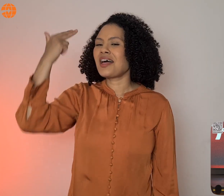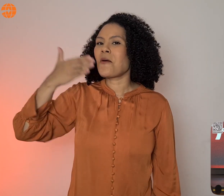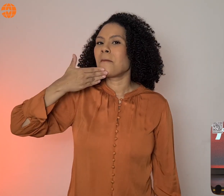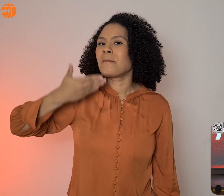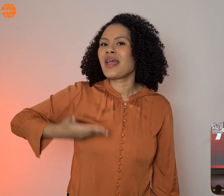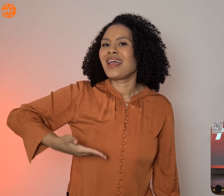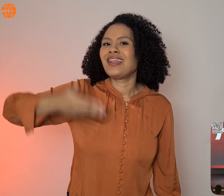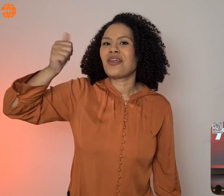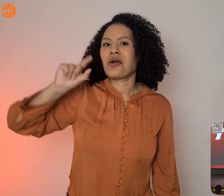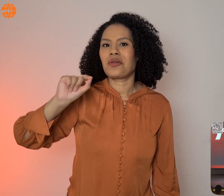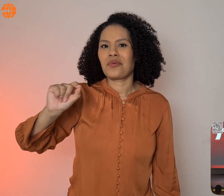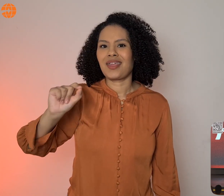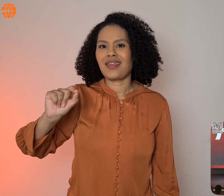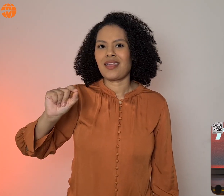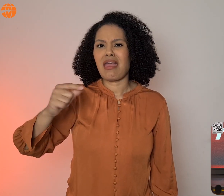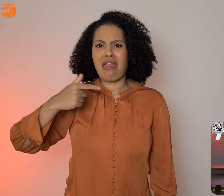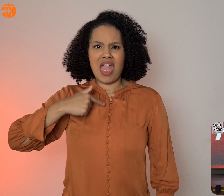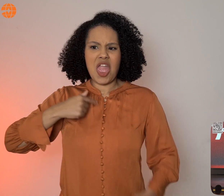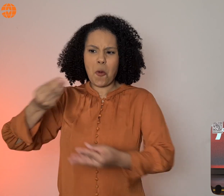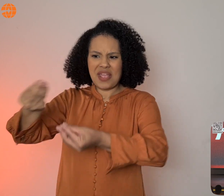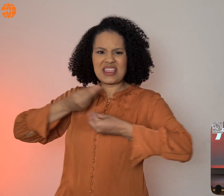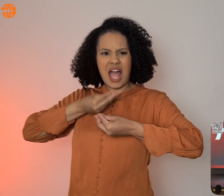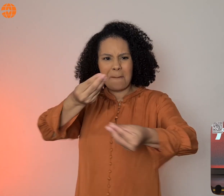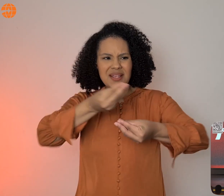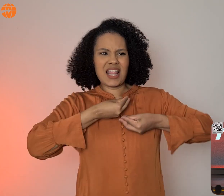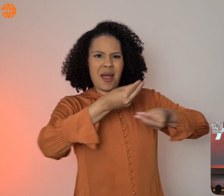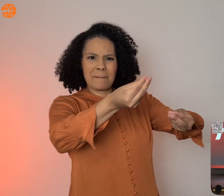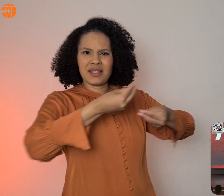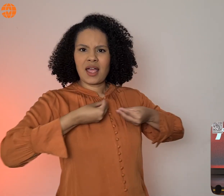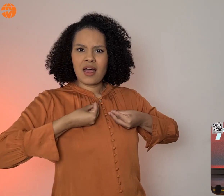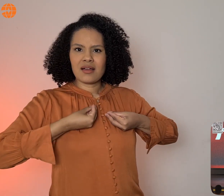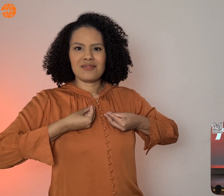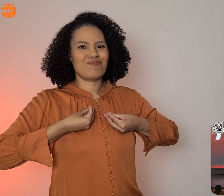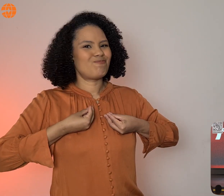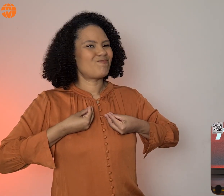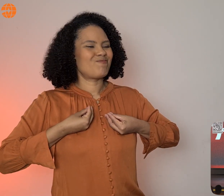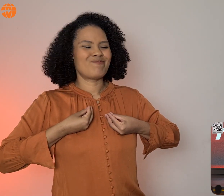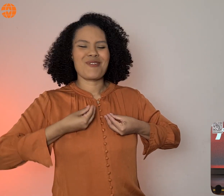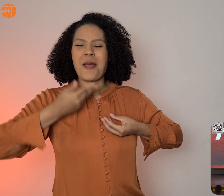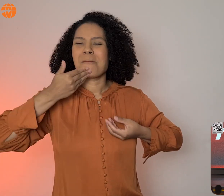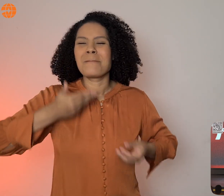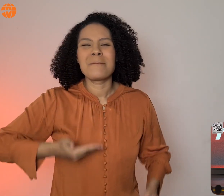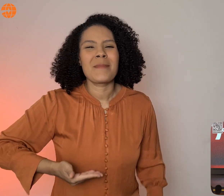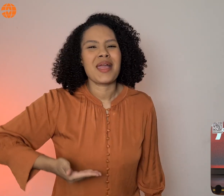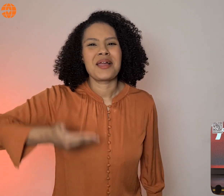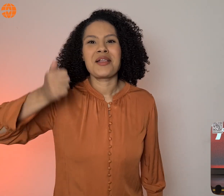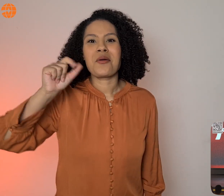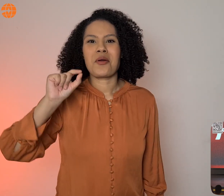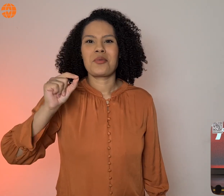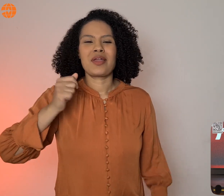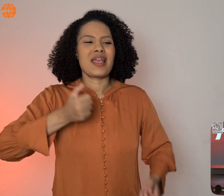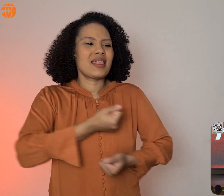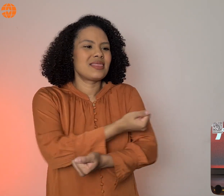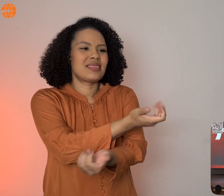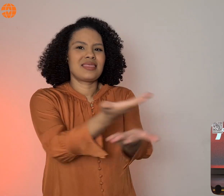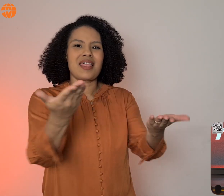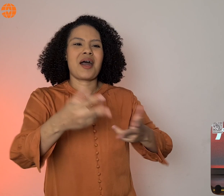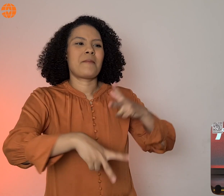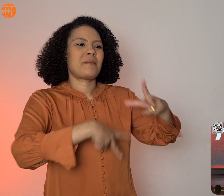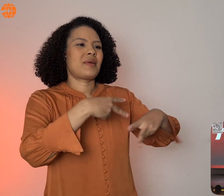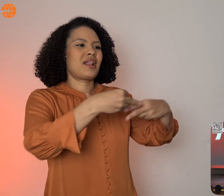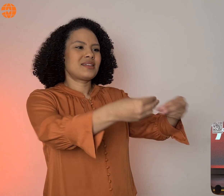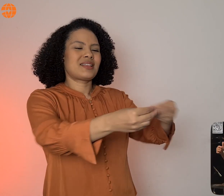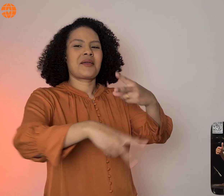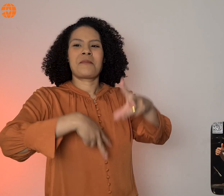one giving, when you're the one blessing other people. você descobre que é muito mais interessante e você se sente abençoado quando você é aquele